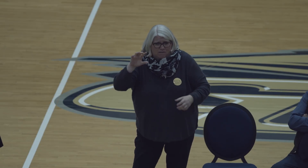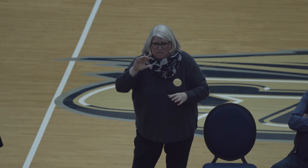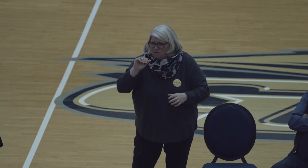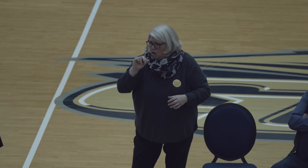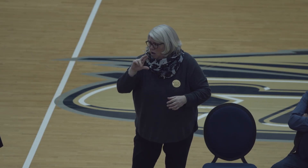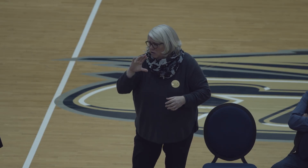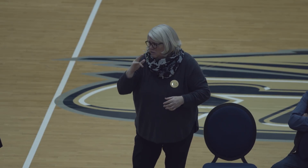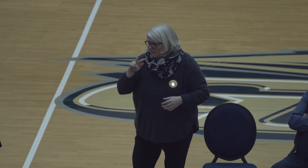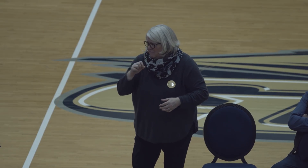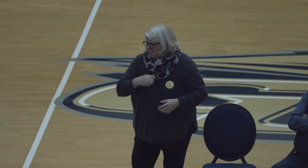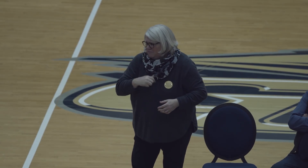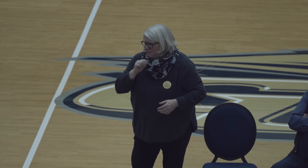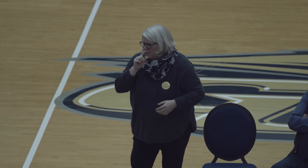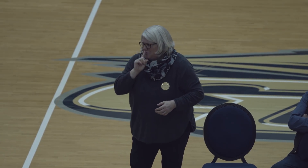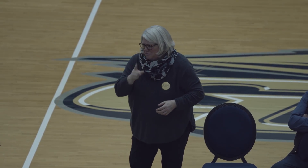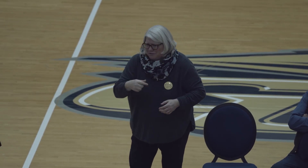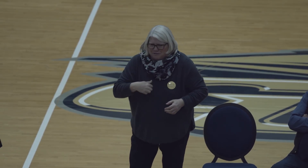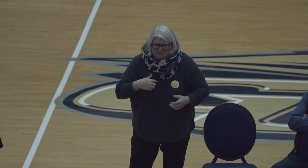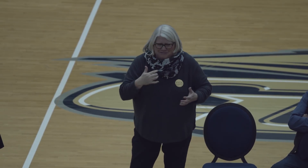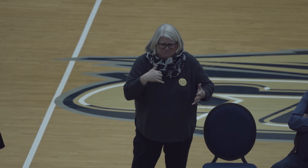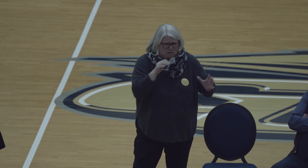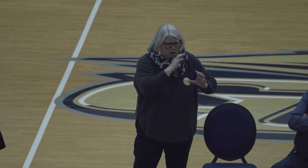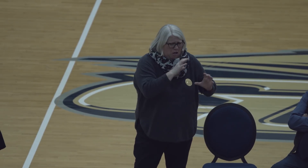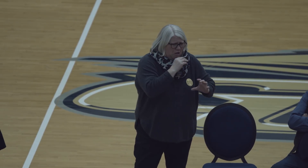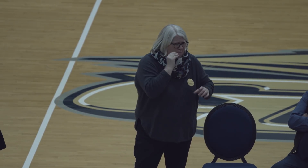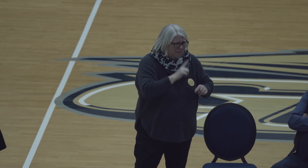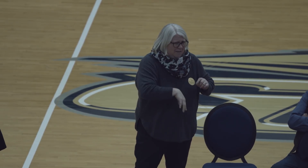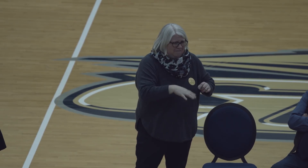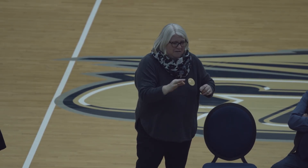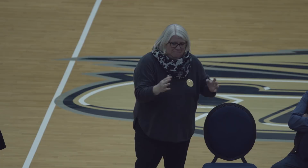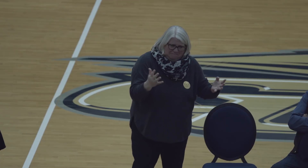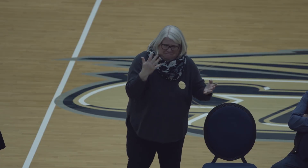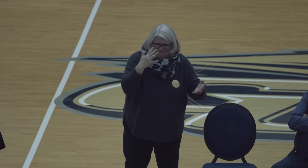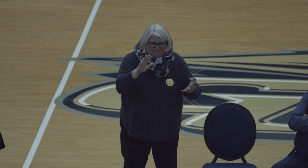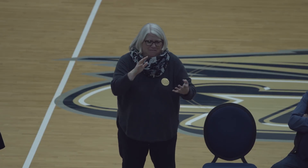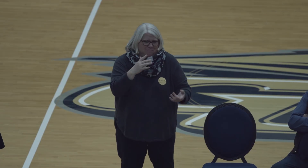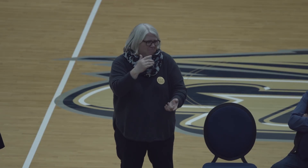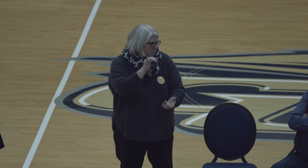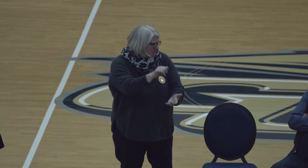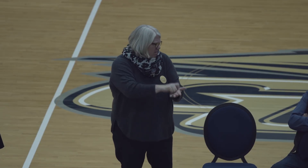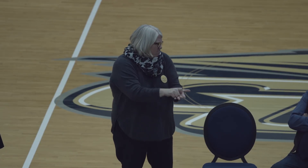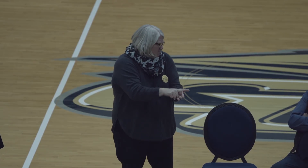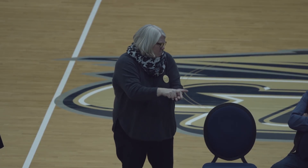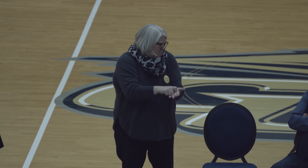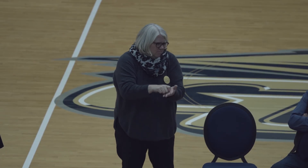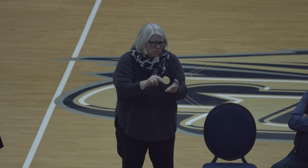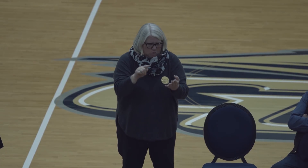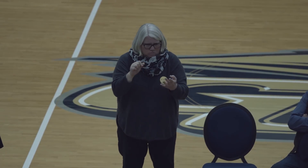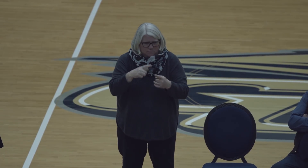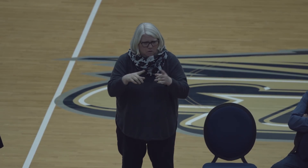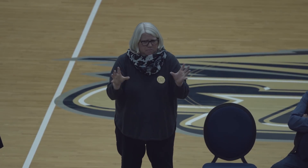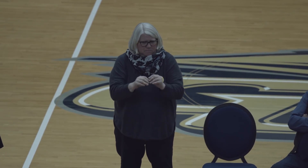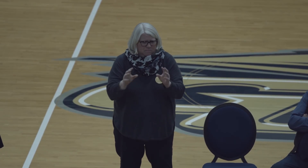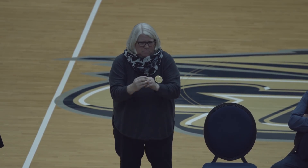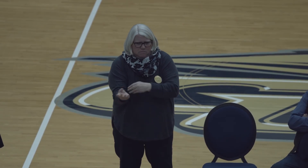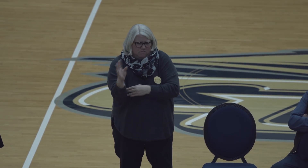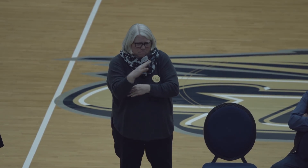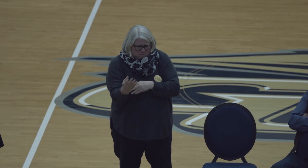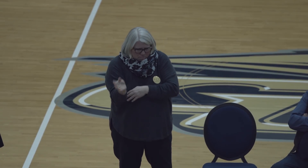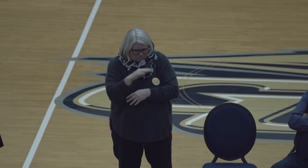home, see if any of them are there, maybe in the archives. I've looked at home some and haven't found them, but I took huge amounts